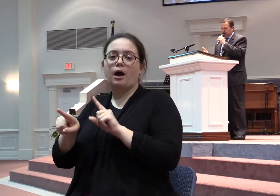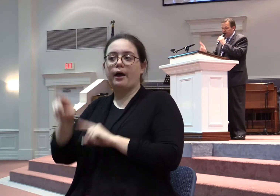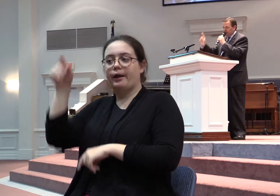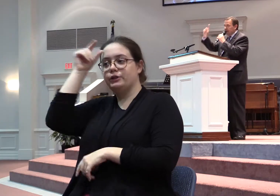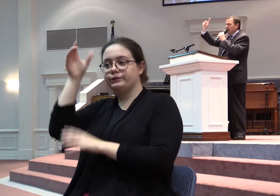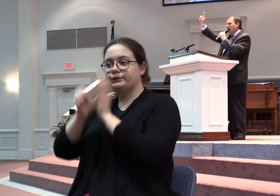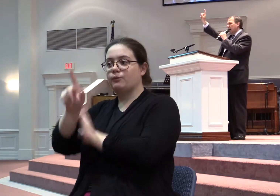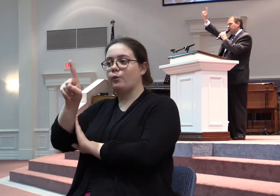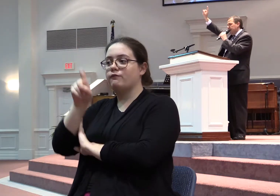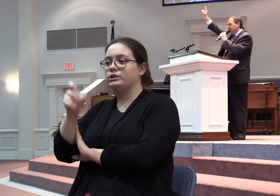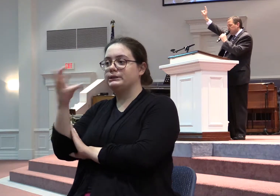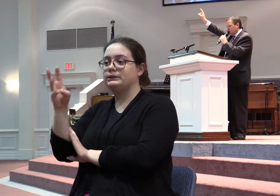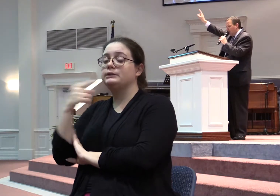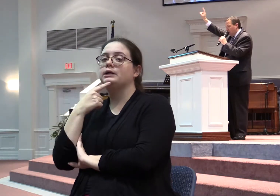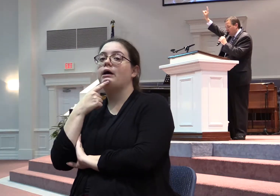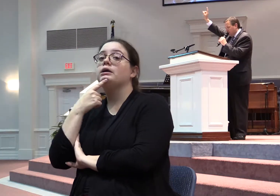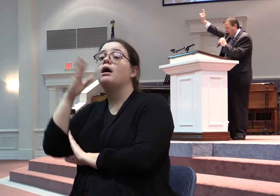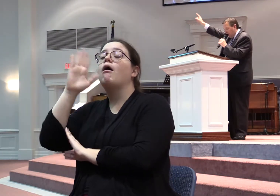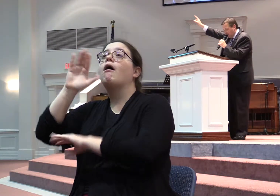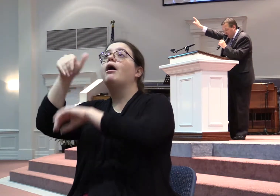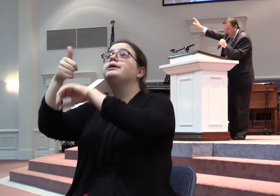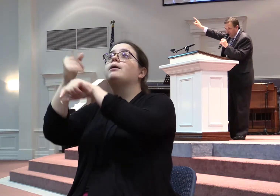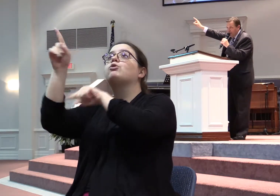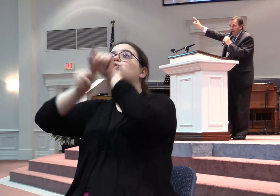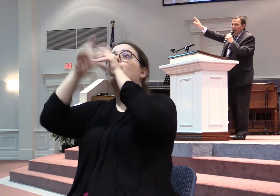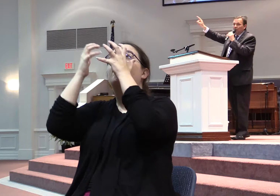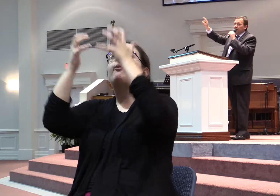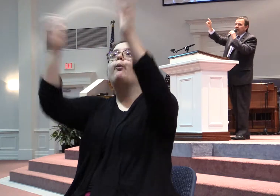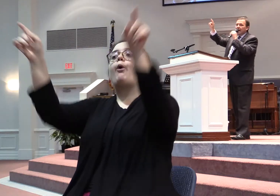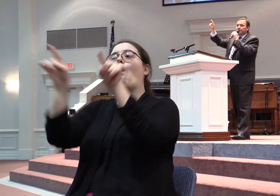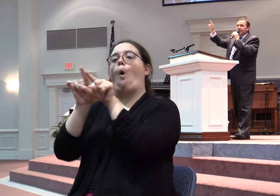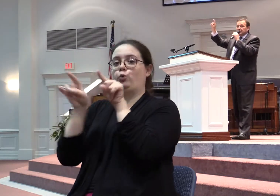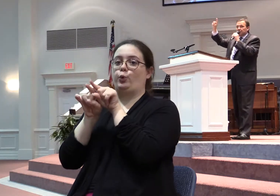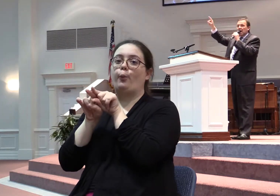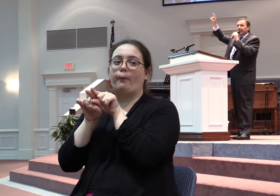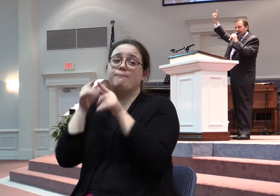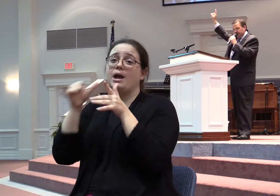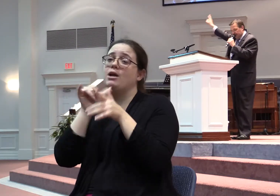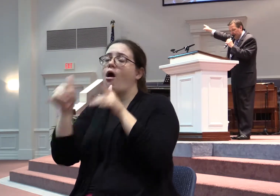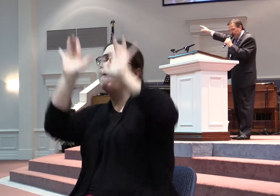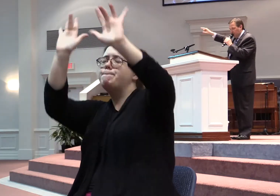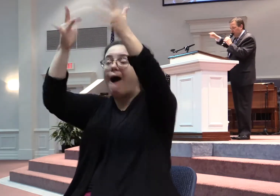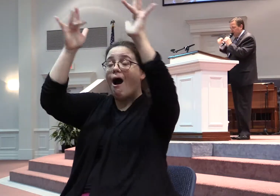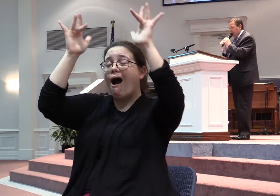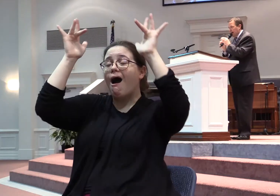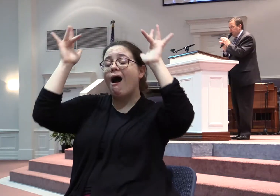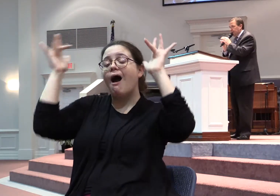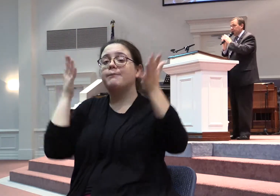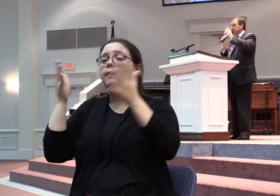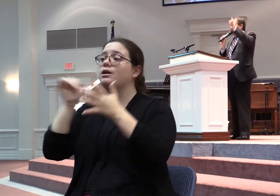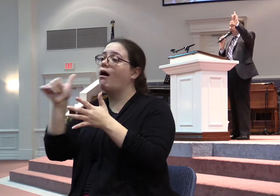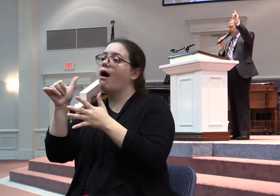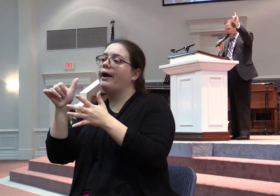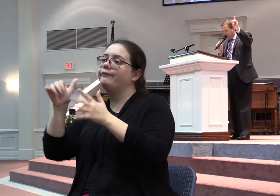and 16 that God made the stars also. Amen. And we may not be as bright as that, and we may not be